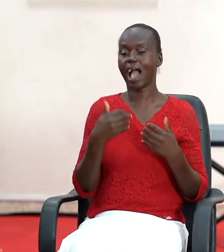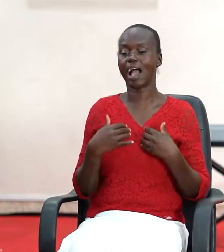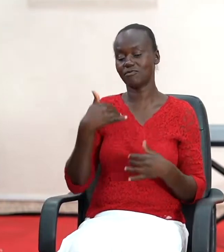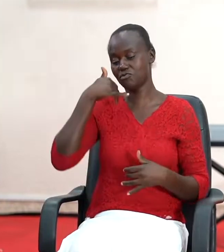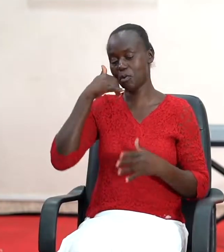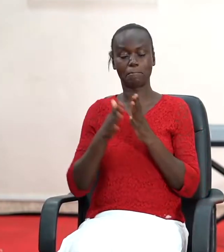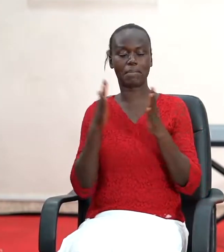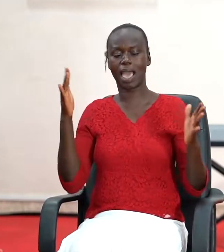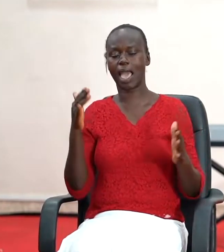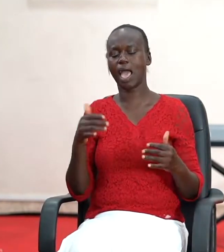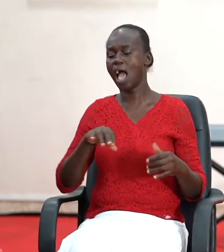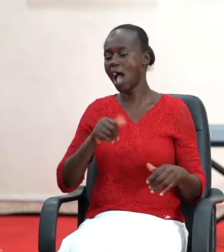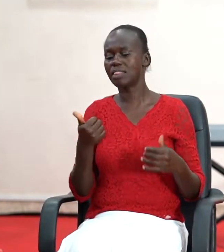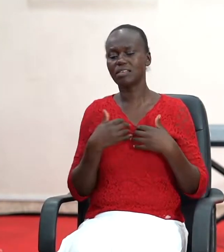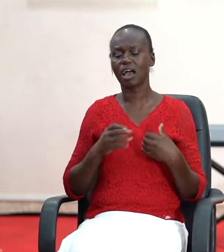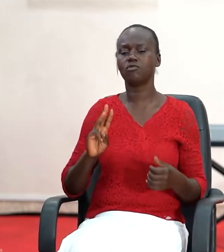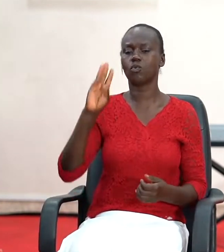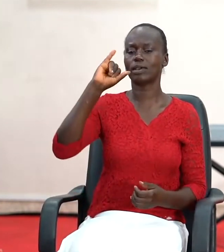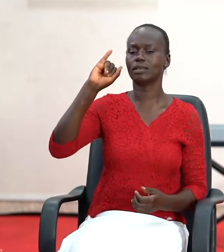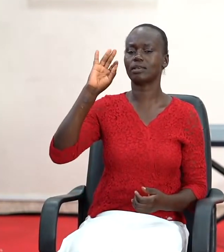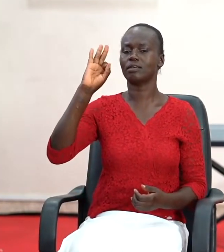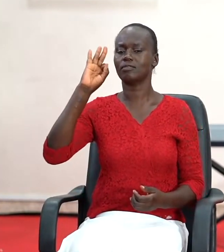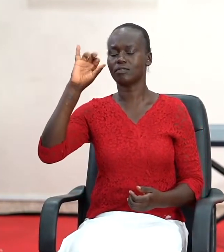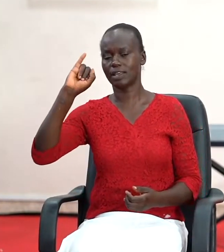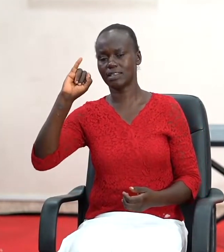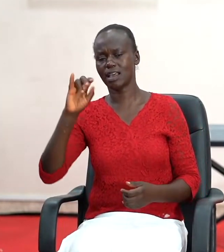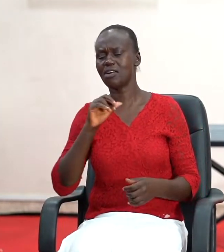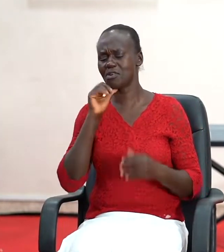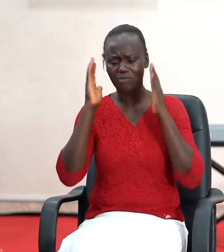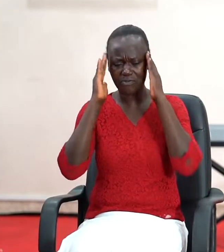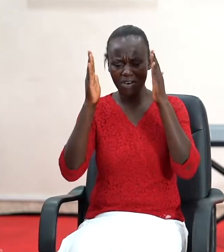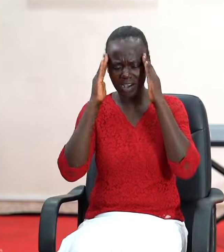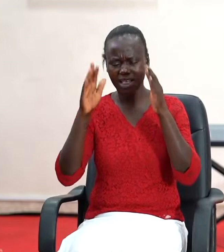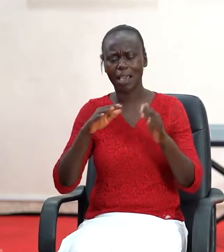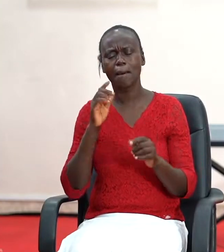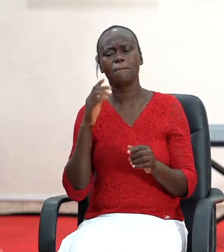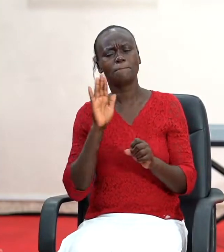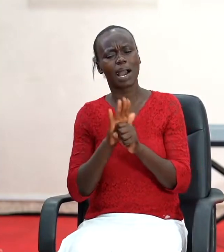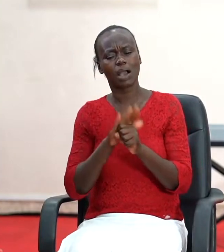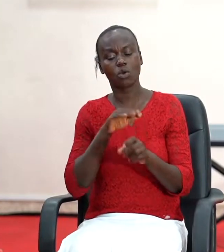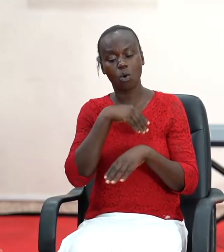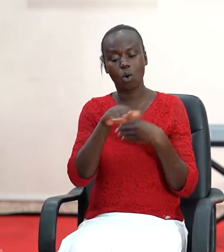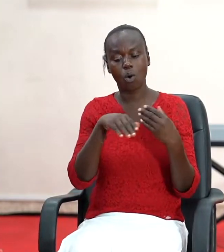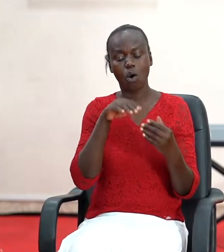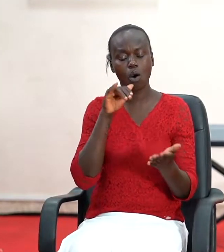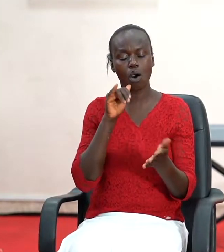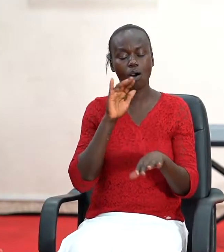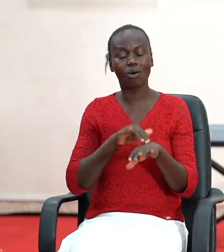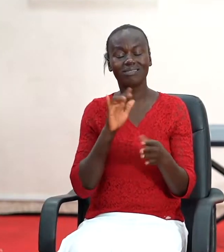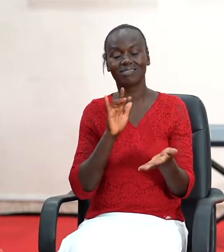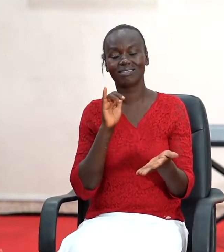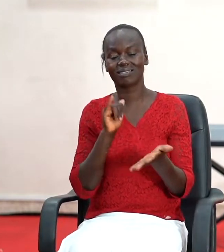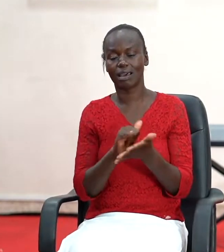Wengine wetu tuko na ma-wifi. You know? But usifocus sana kwa hizo vitu. Also, you can set your mind